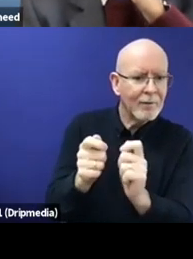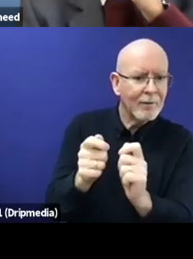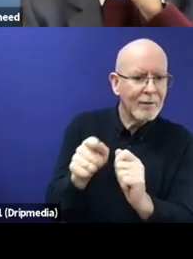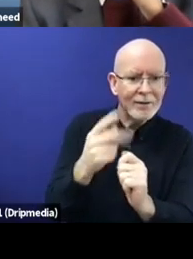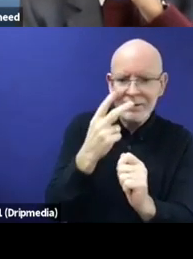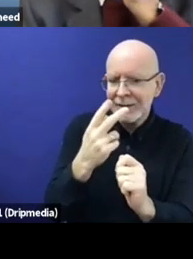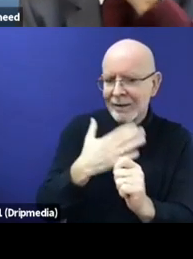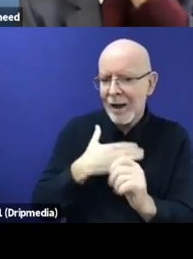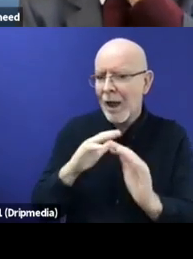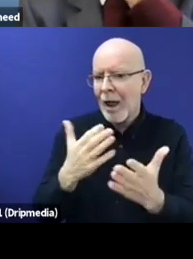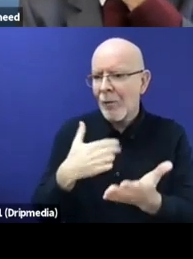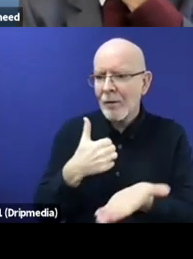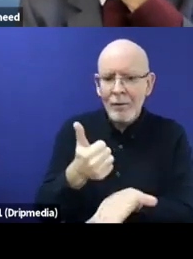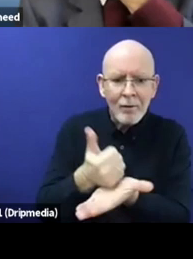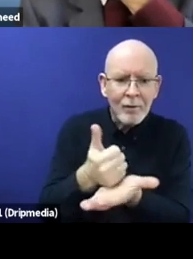gaps are,